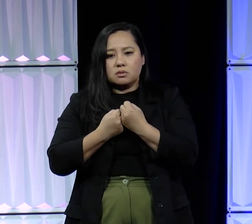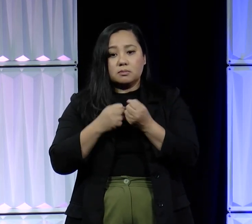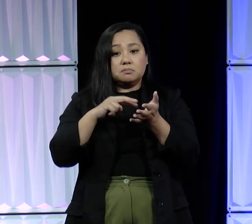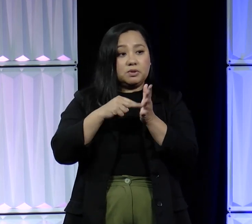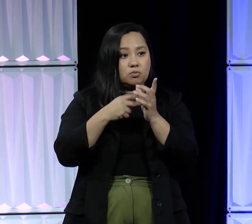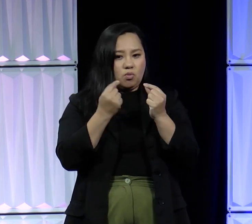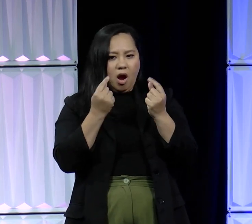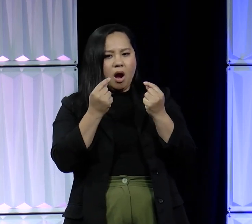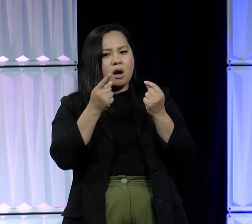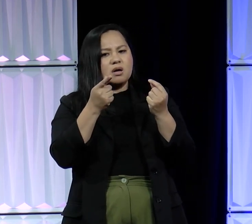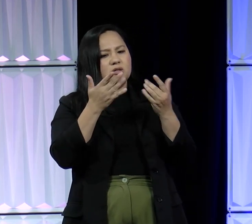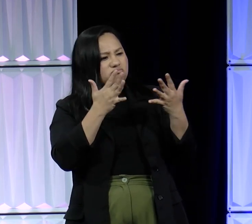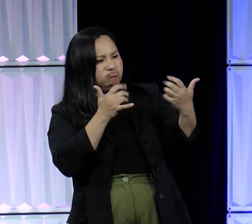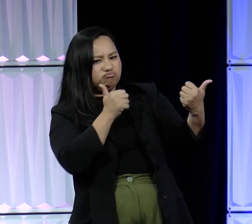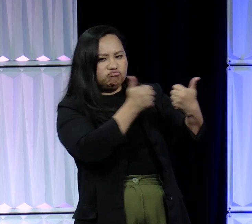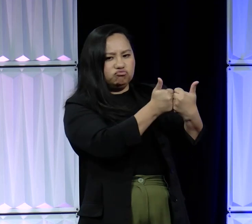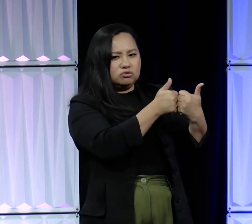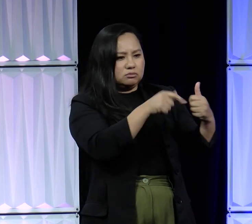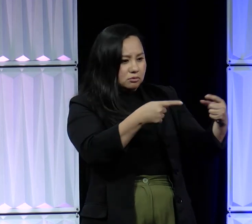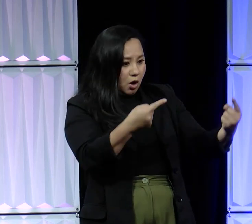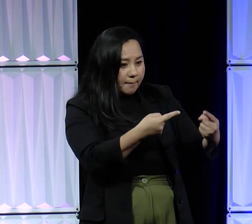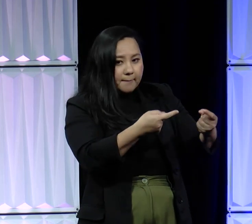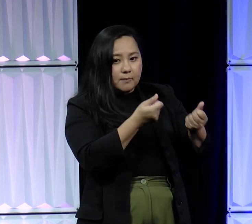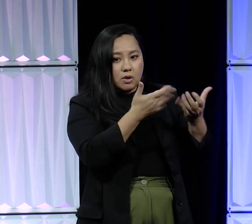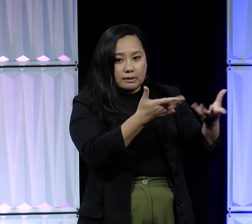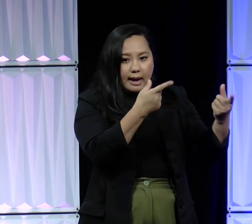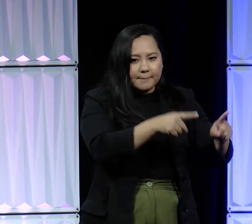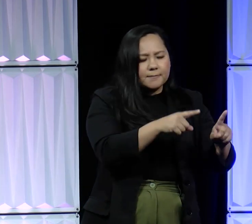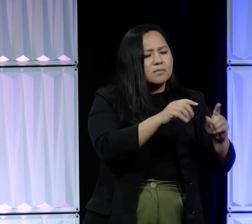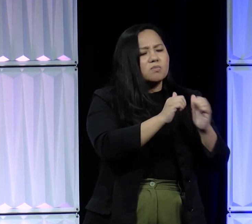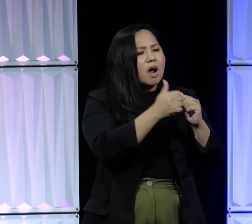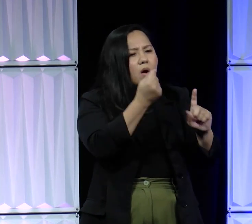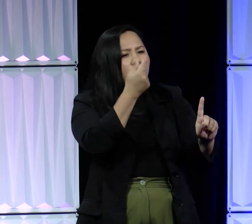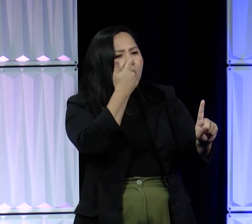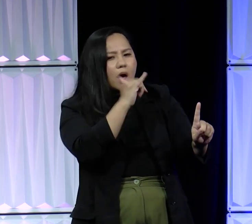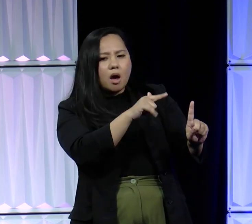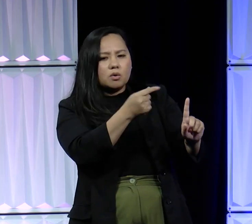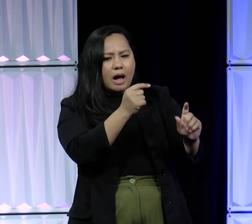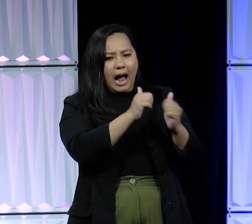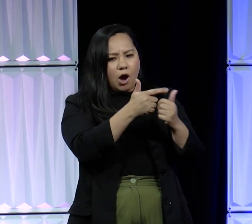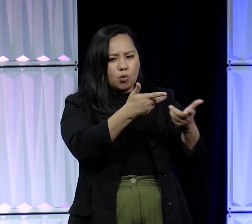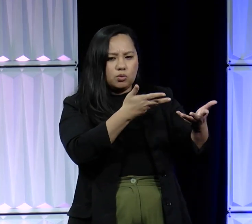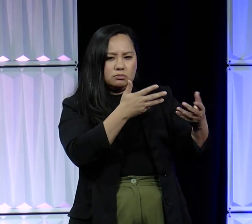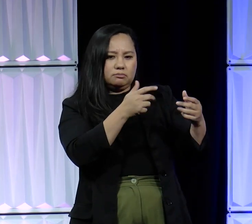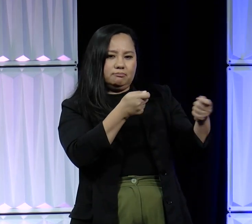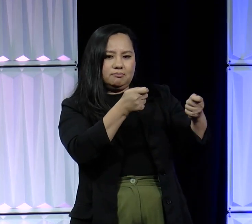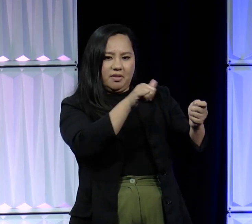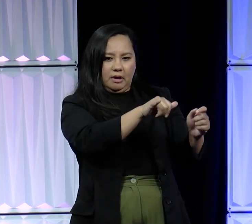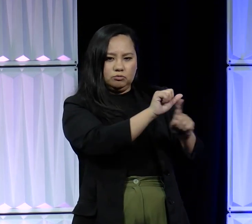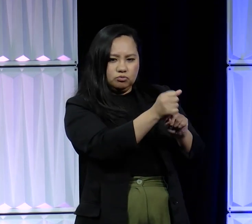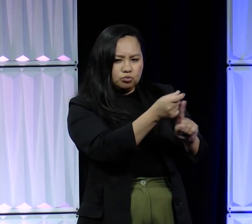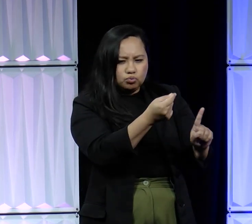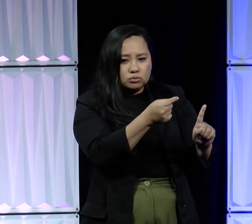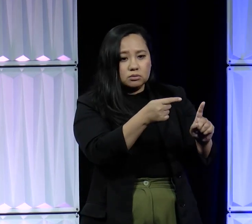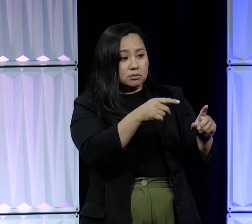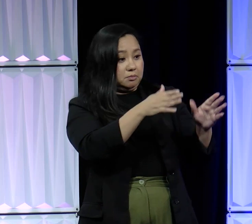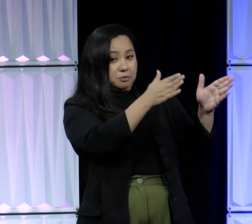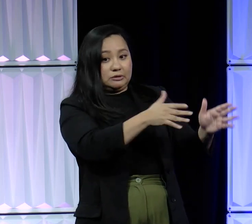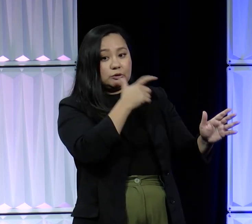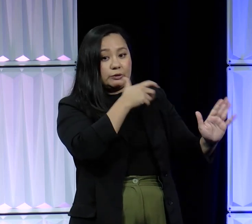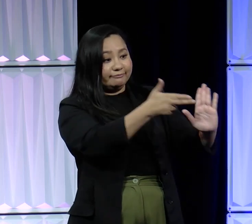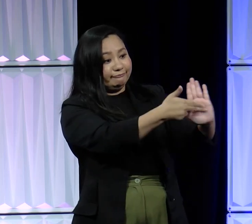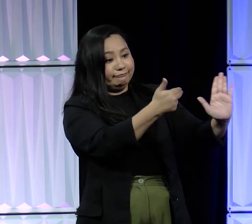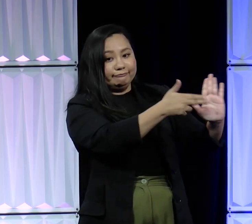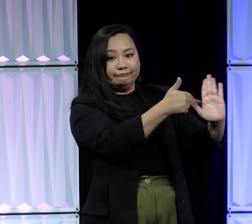accountable. It means that we need to respond with strategies that move beyond the single story and are not about escalating harm through